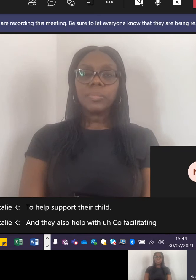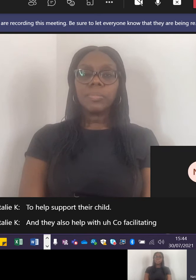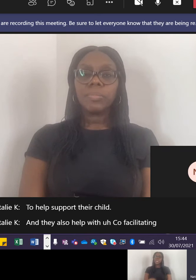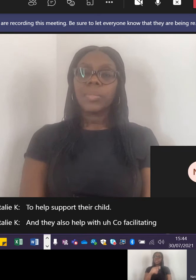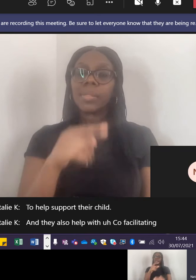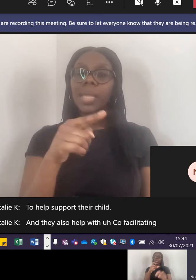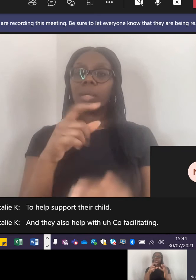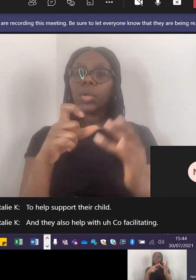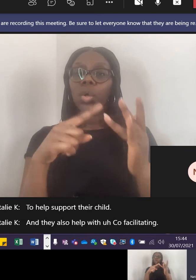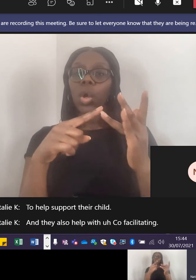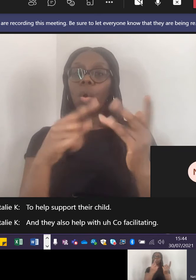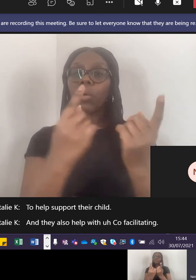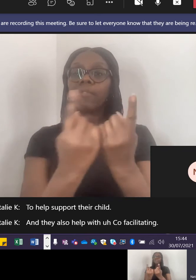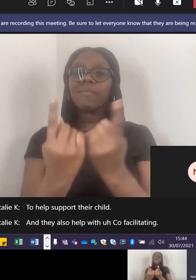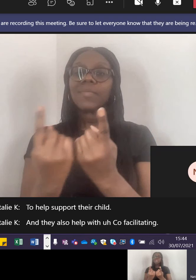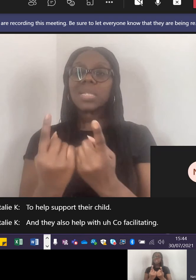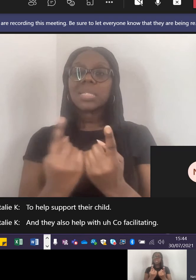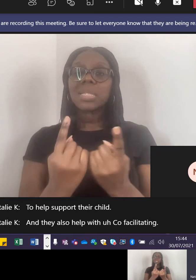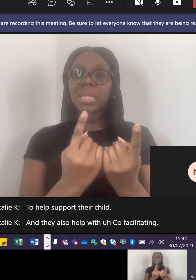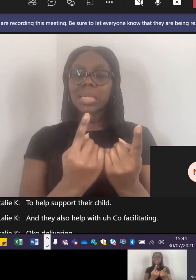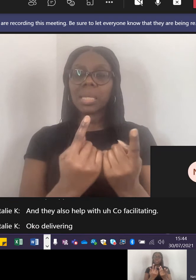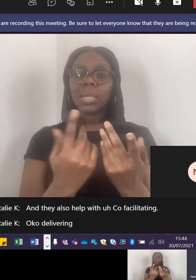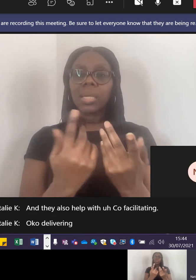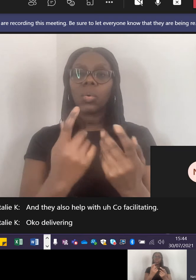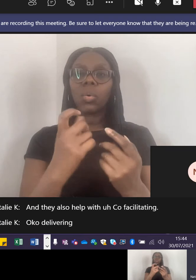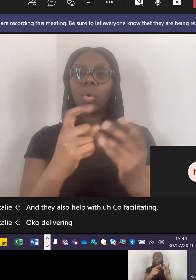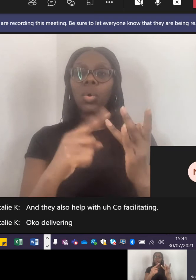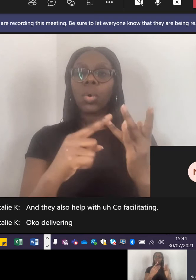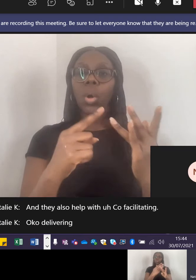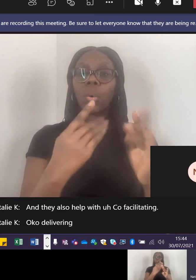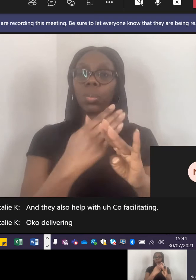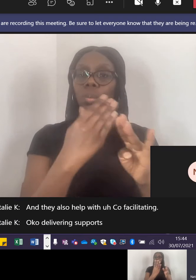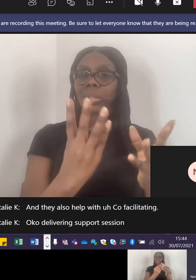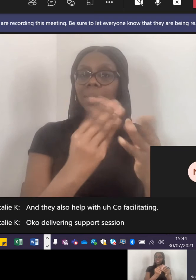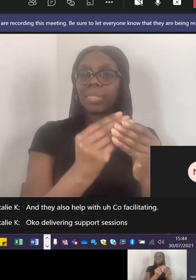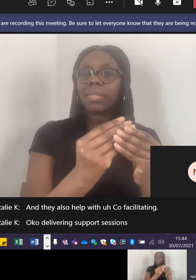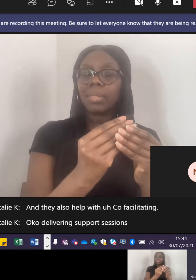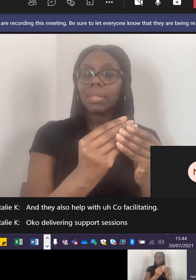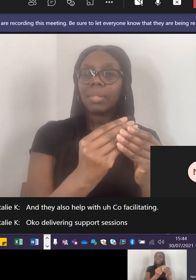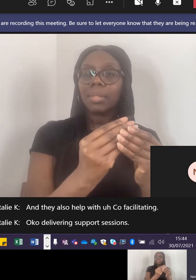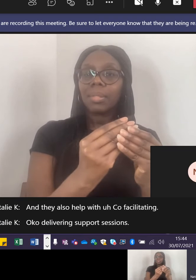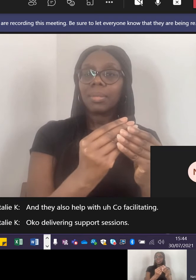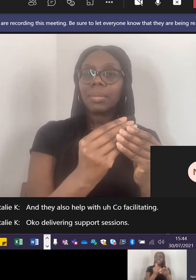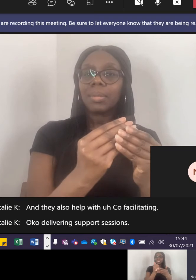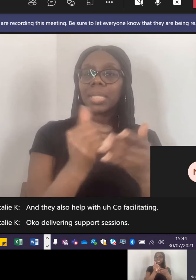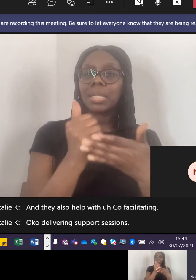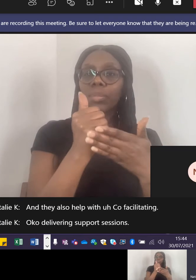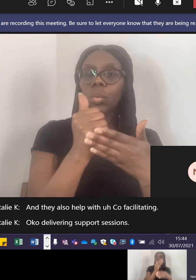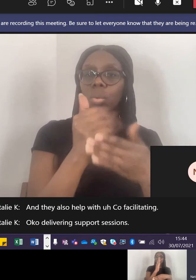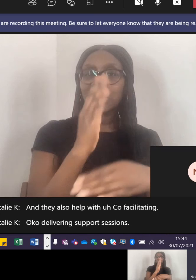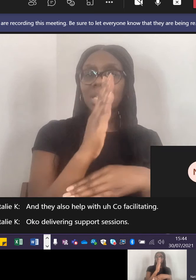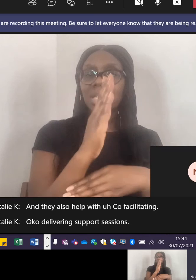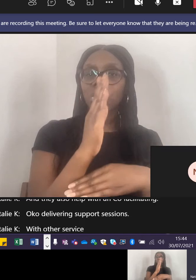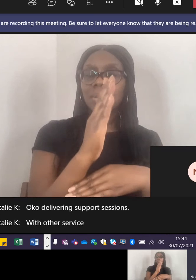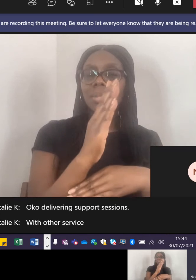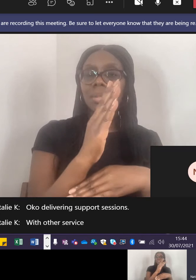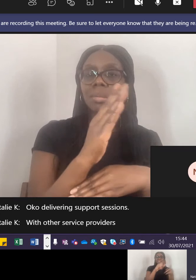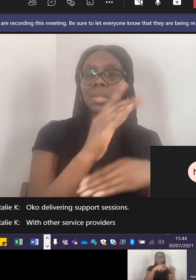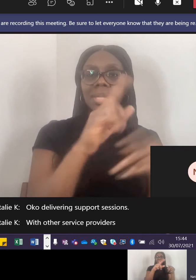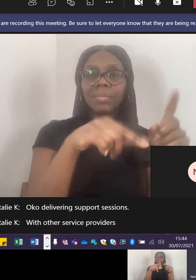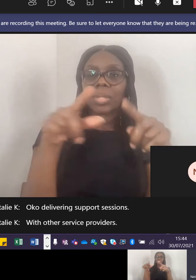co-facilitating or co-delivering support sessions with other service